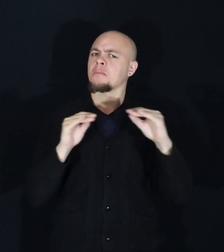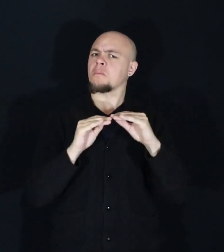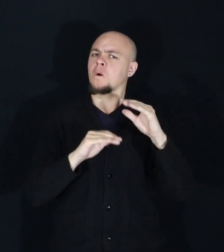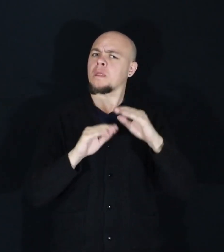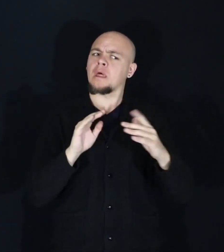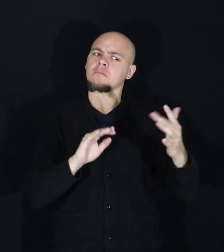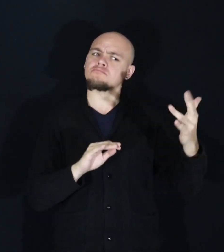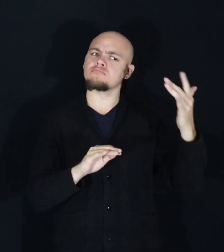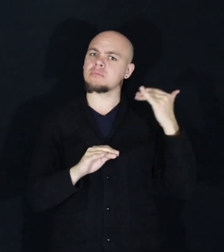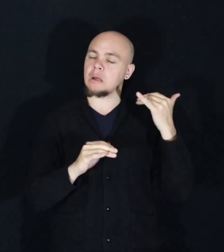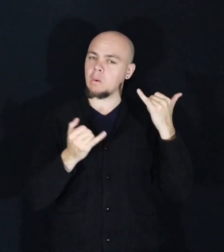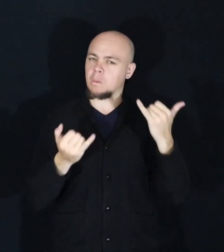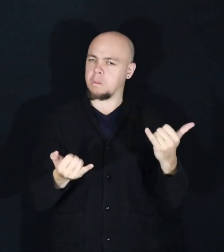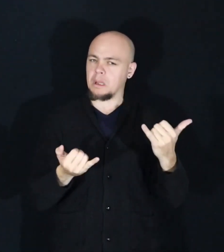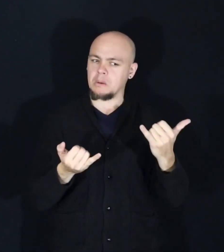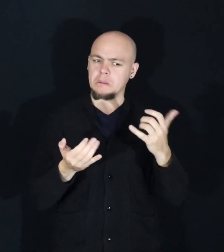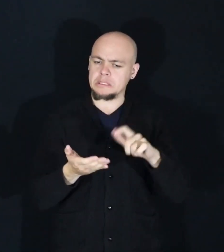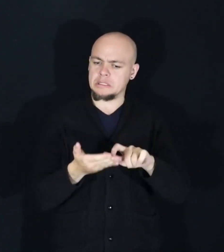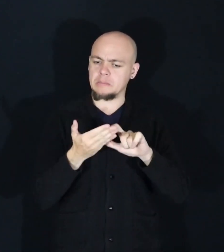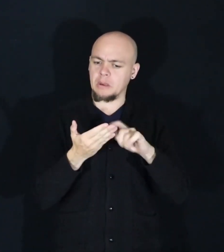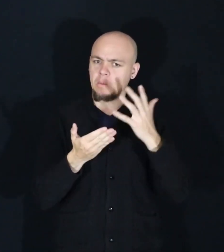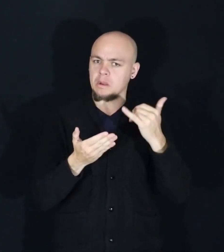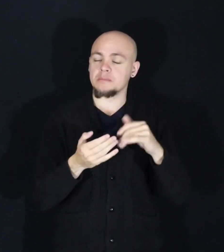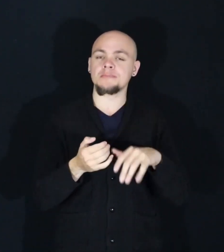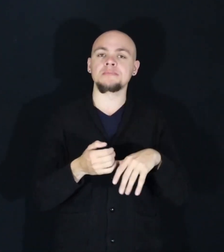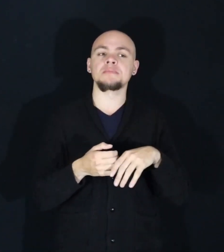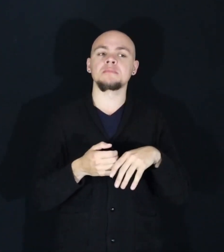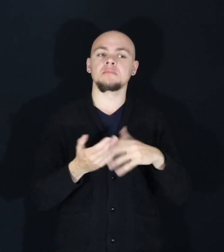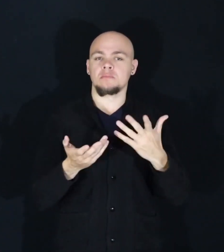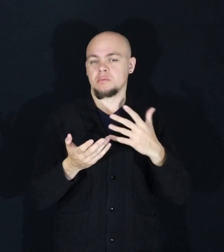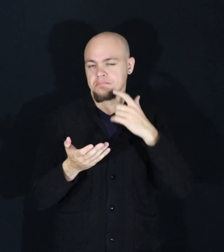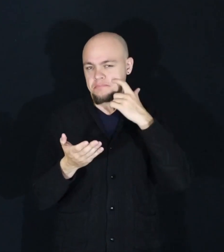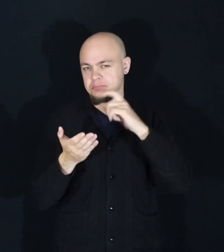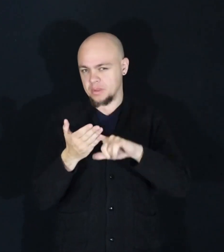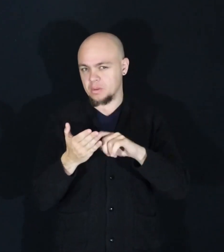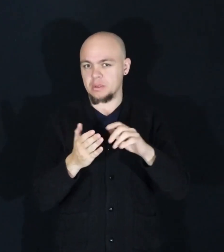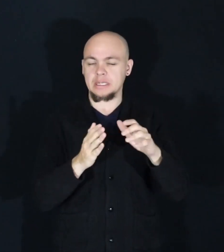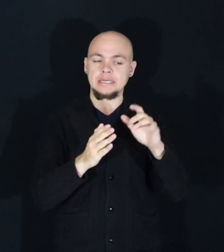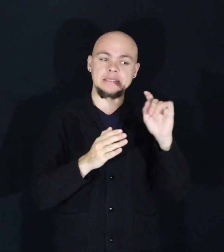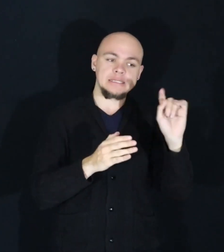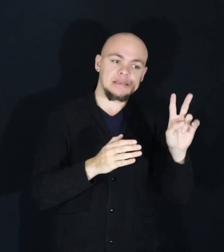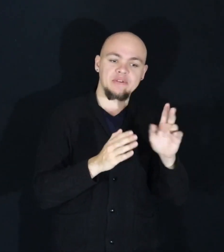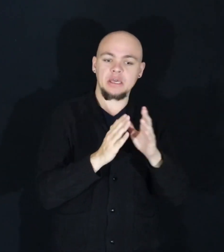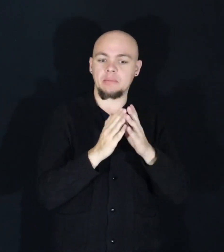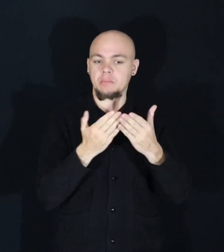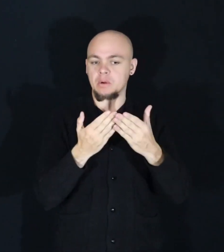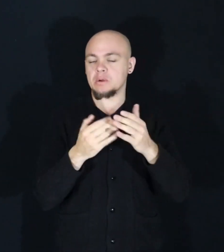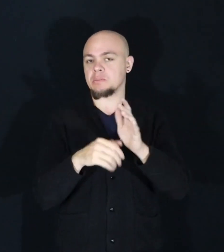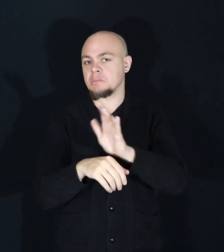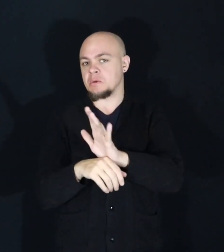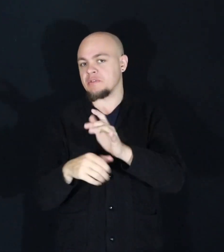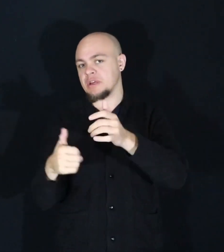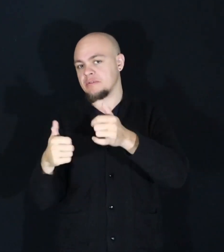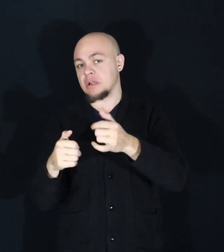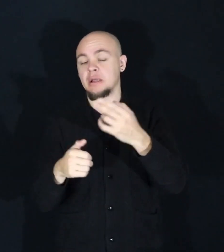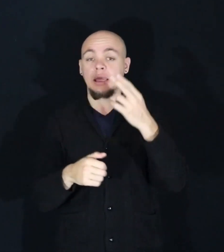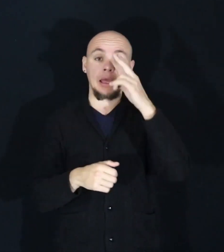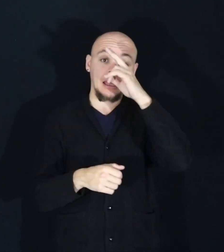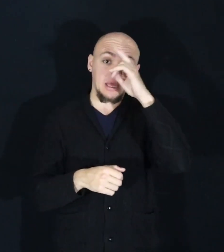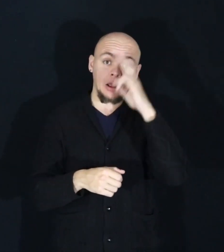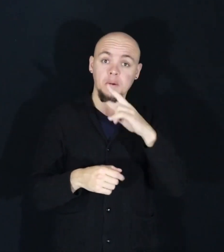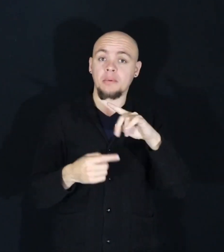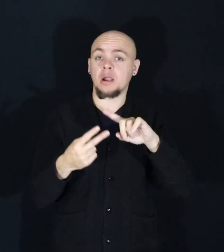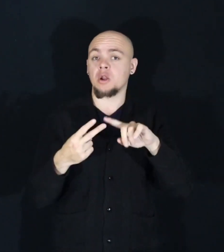historically? We see this in the massive popularity of TV, books, movies, and video games. Things like Harry Potter, Game